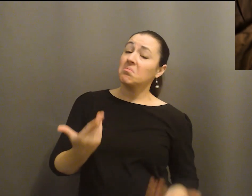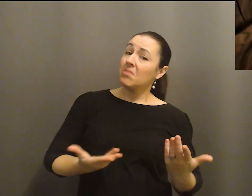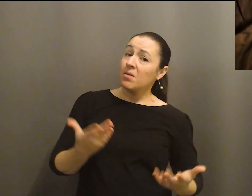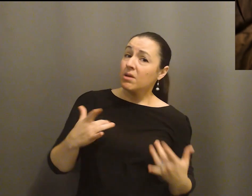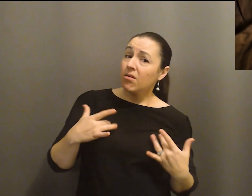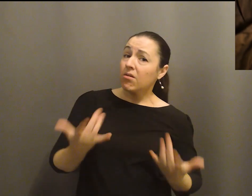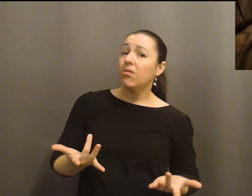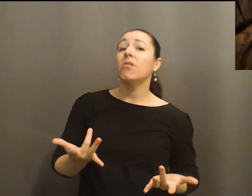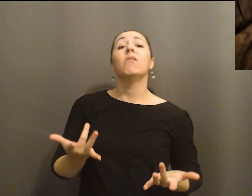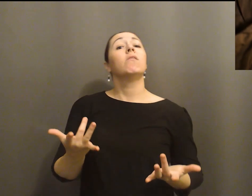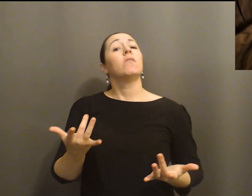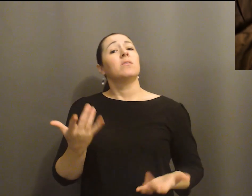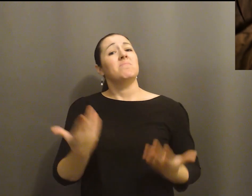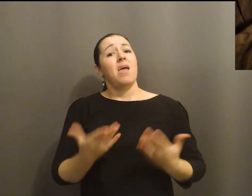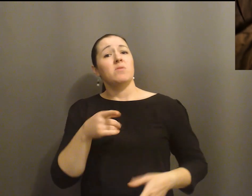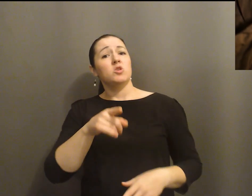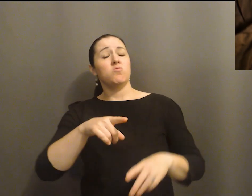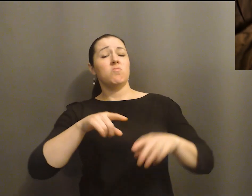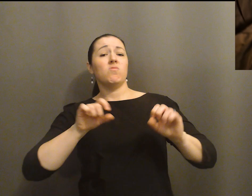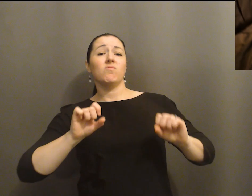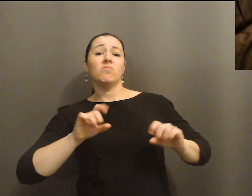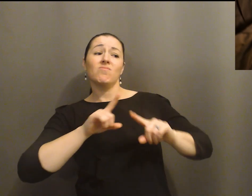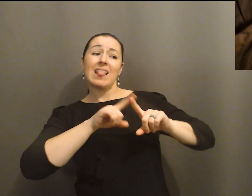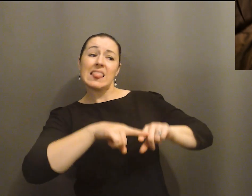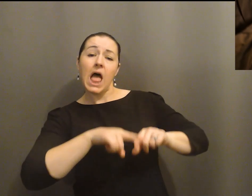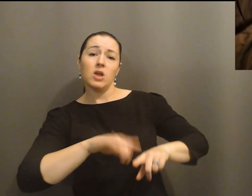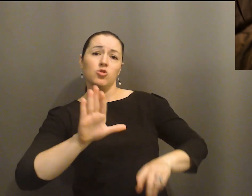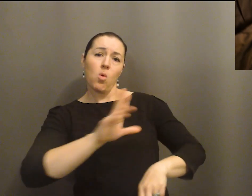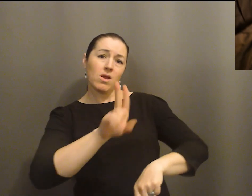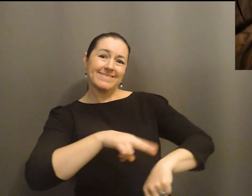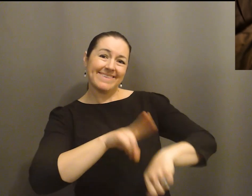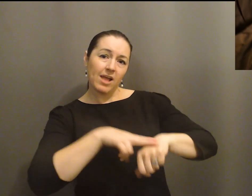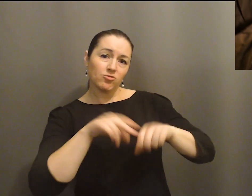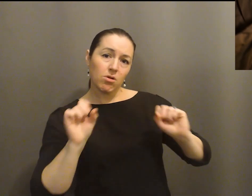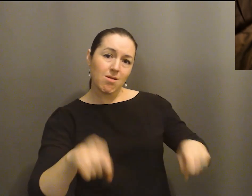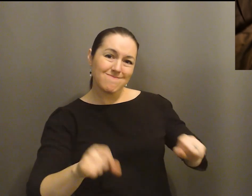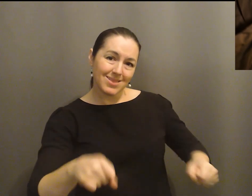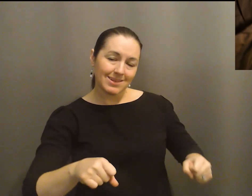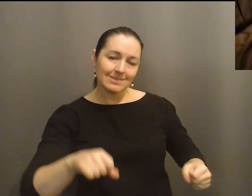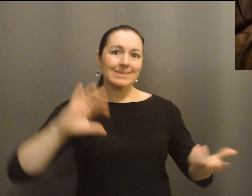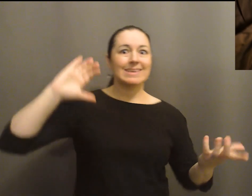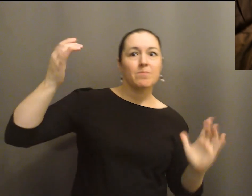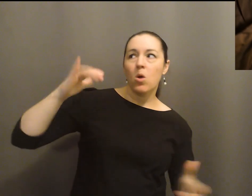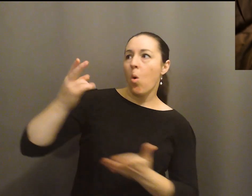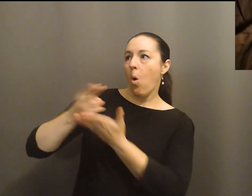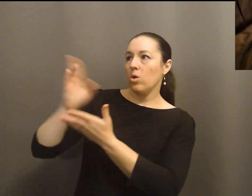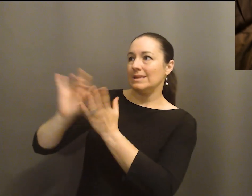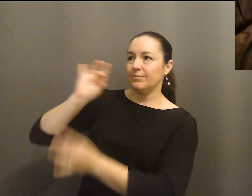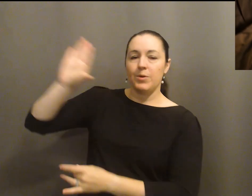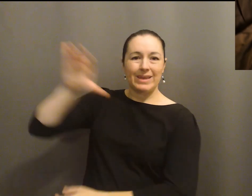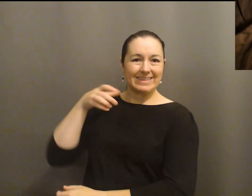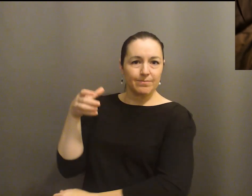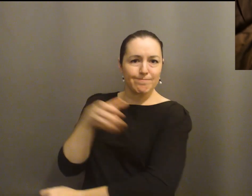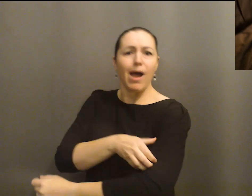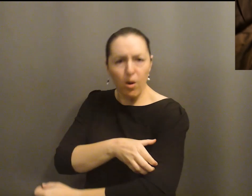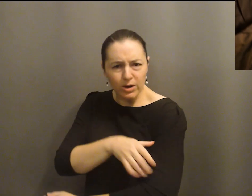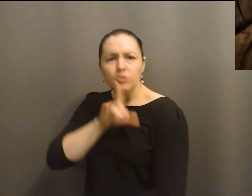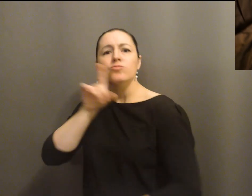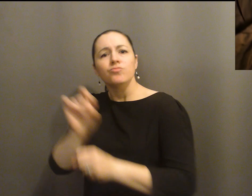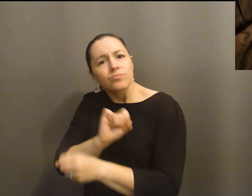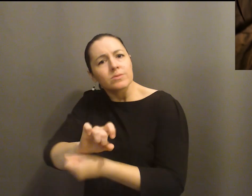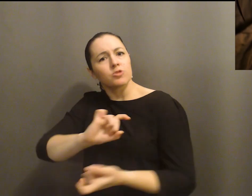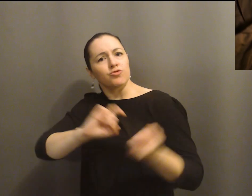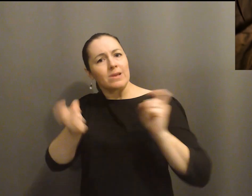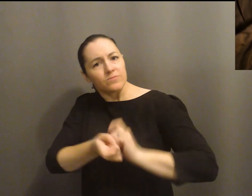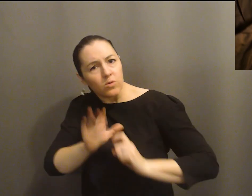deal We're relying On our natural Abilities Versus The Holy Spirit's Power To fully transform